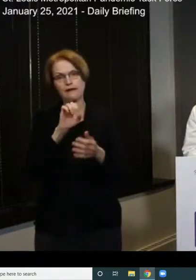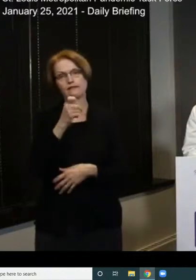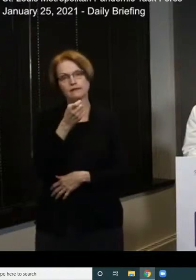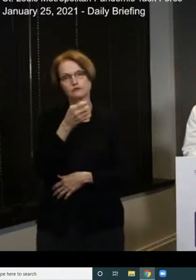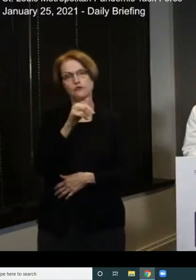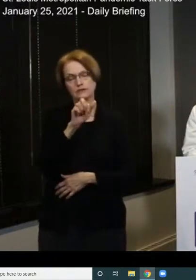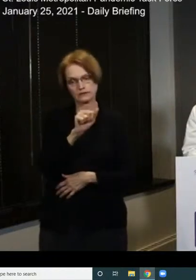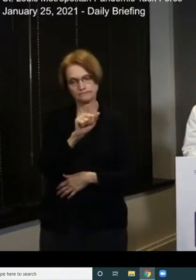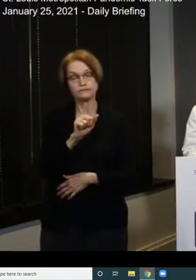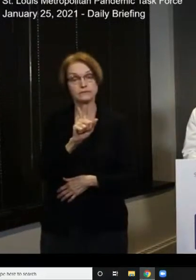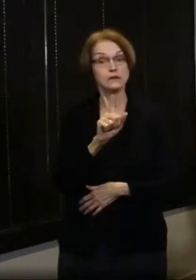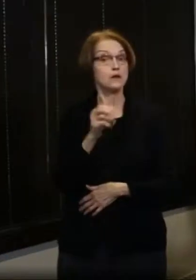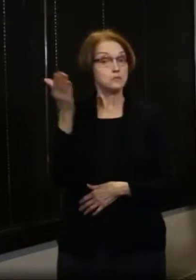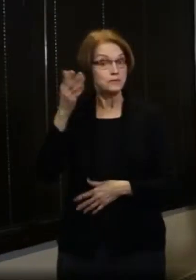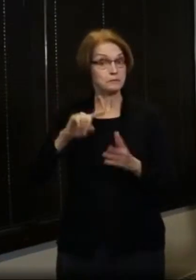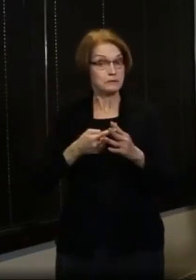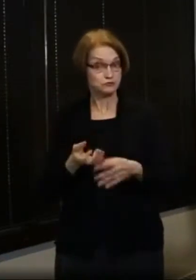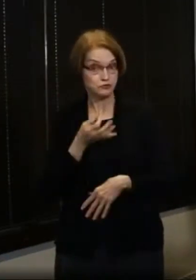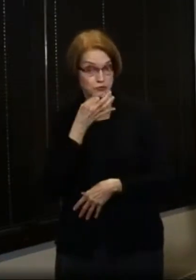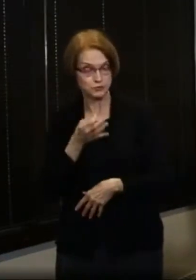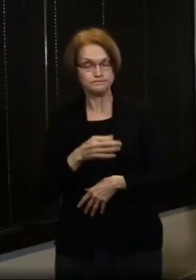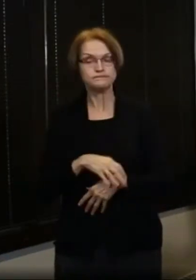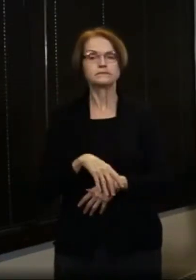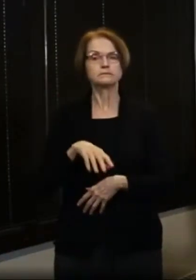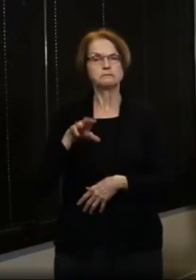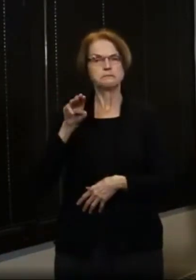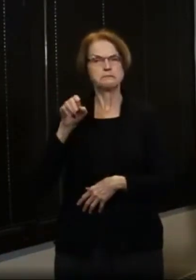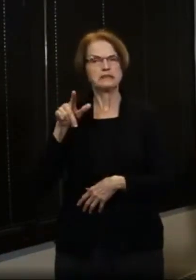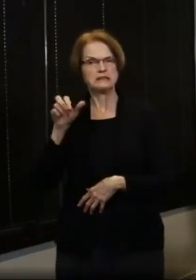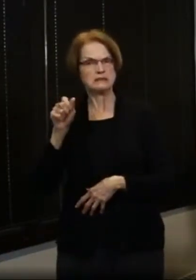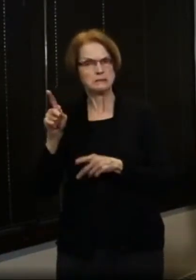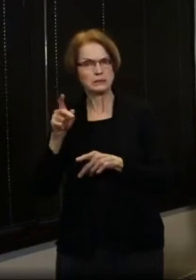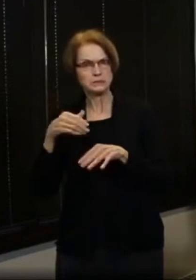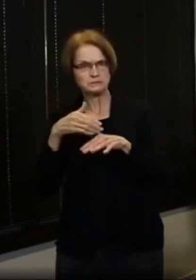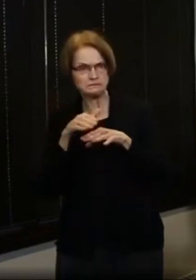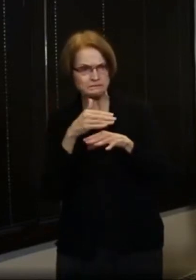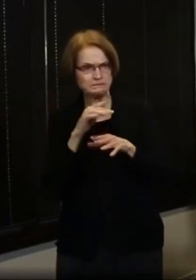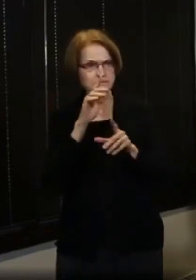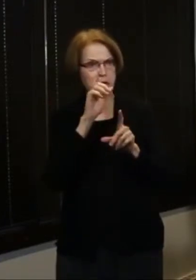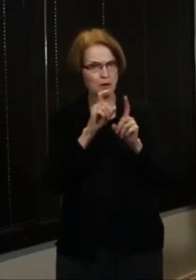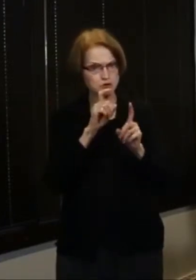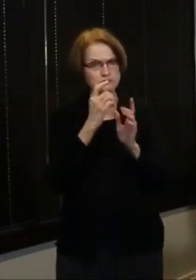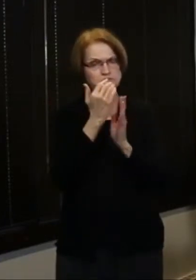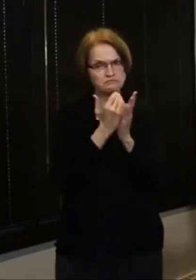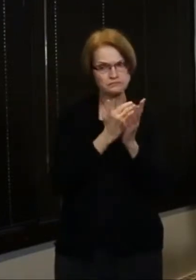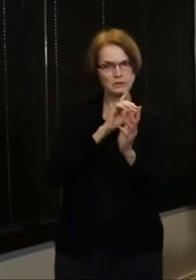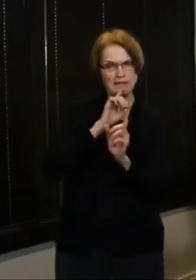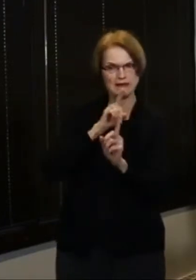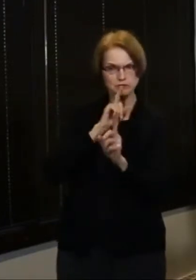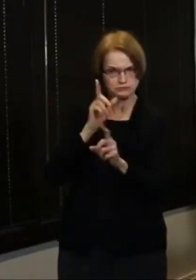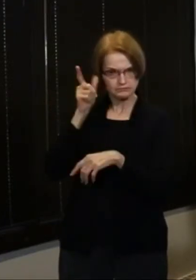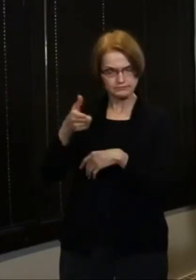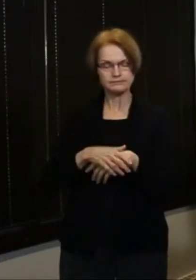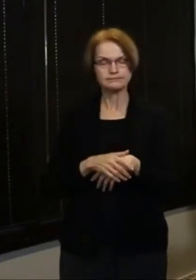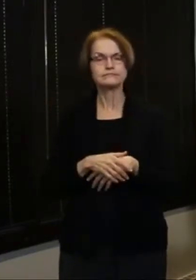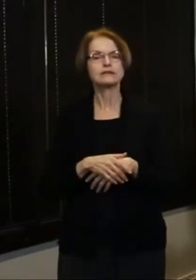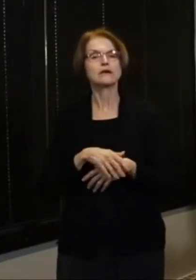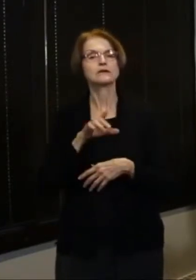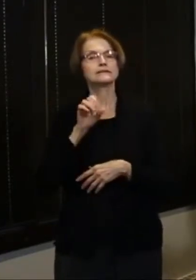begin momentarily. We will take questions submitted by members of the media after he makes brief remarks. I'll now turn it over to Dr. Alex